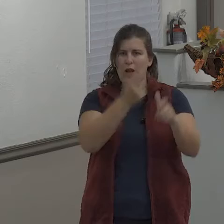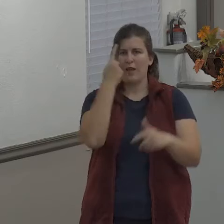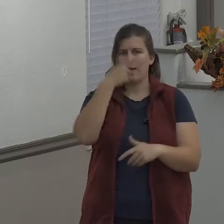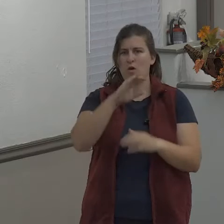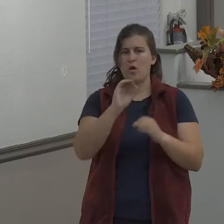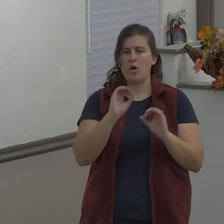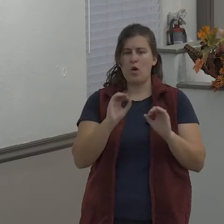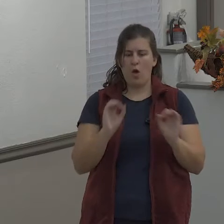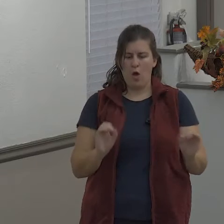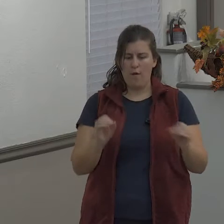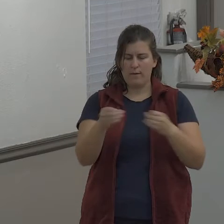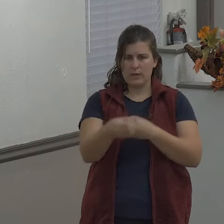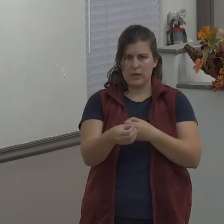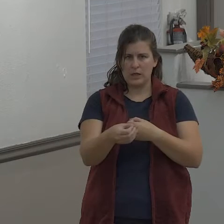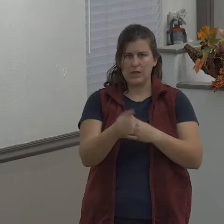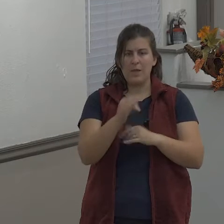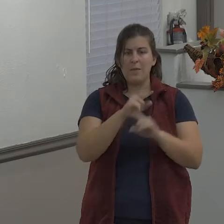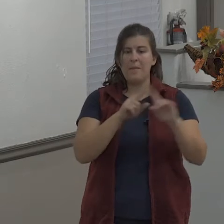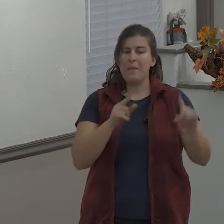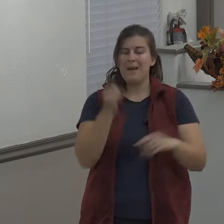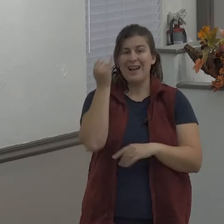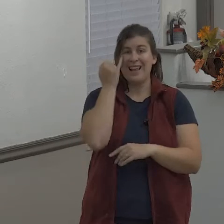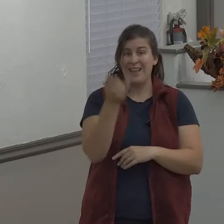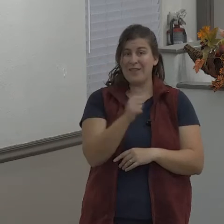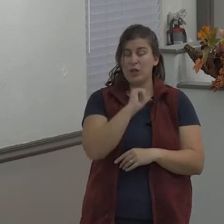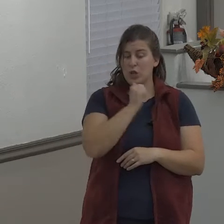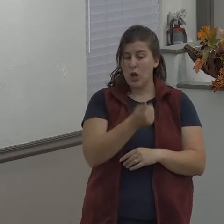But if they're not born again, they're not righteous.